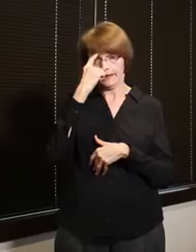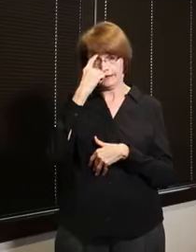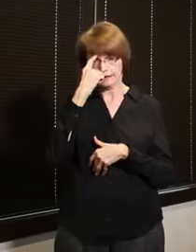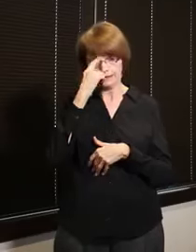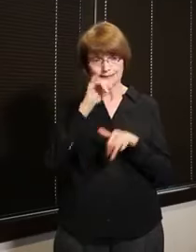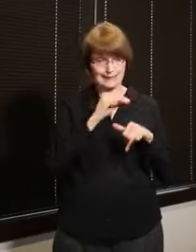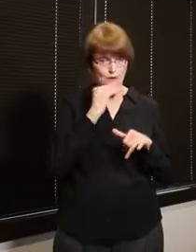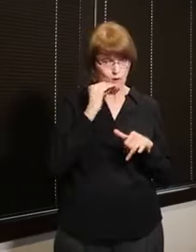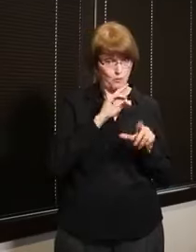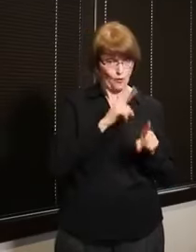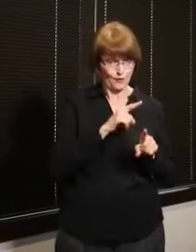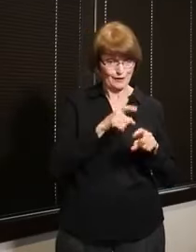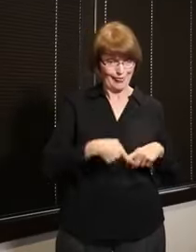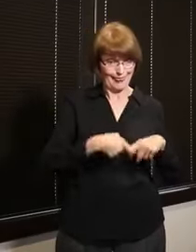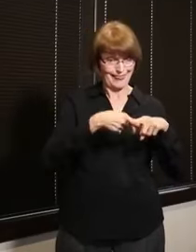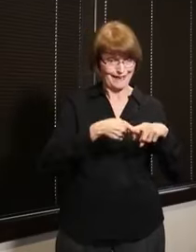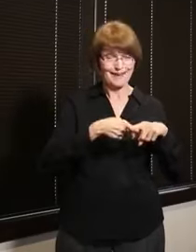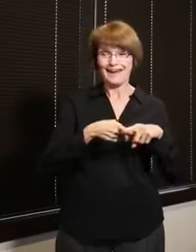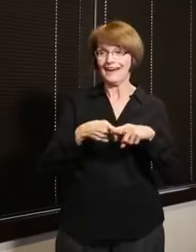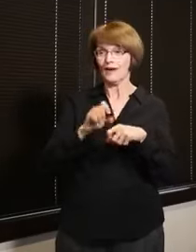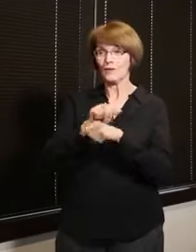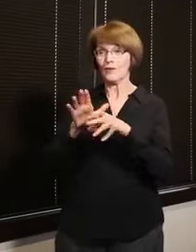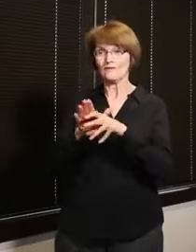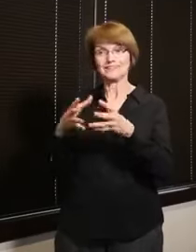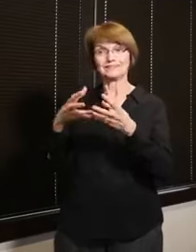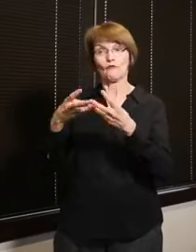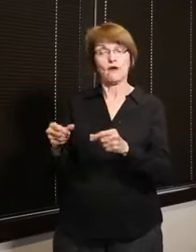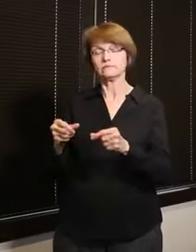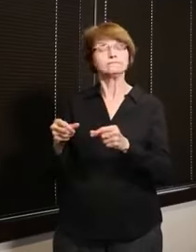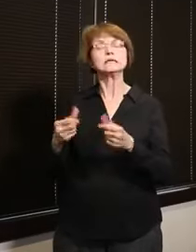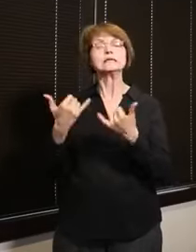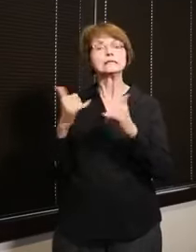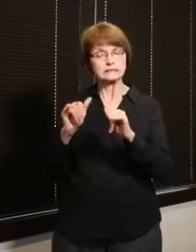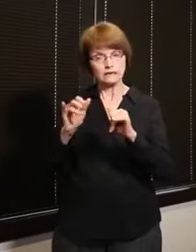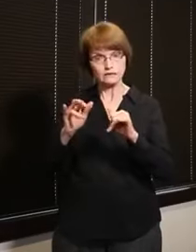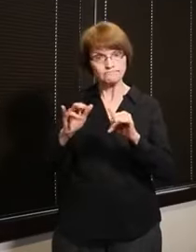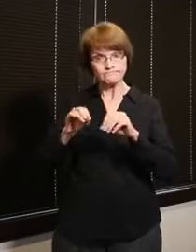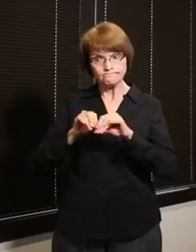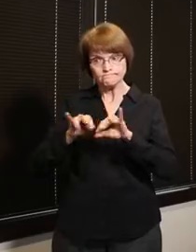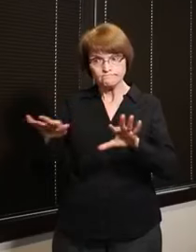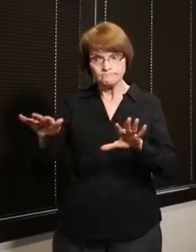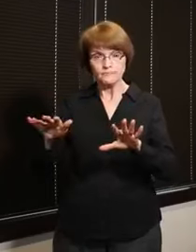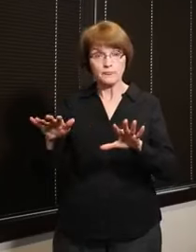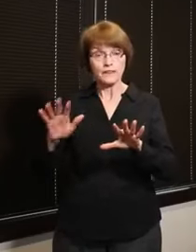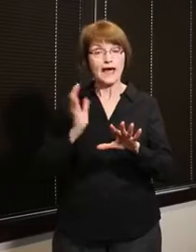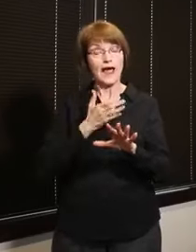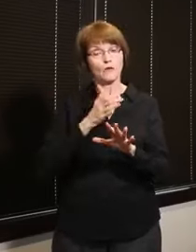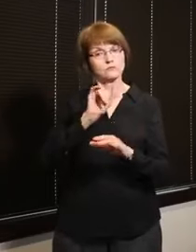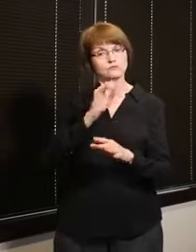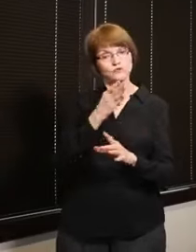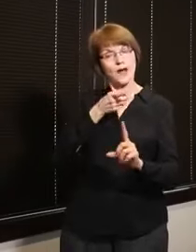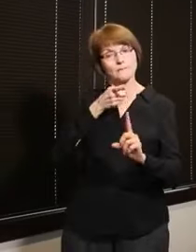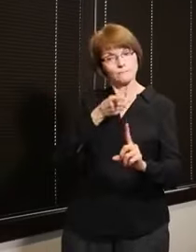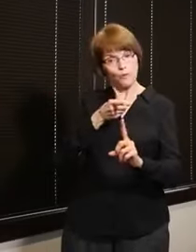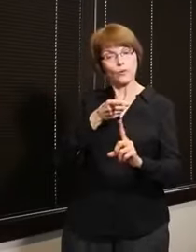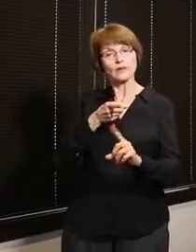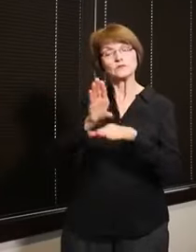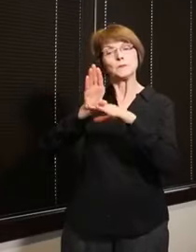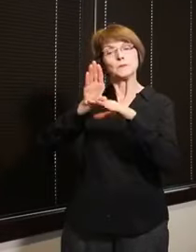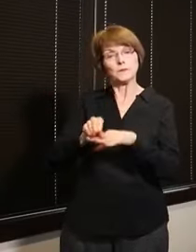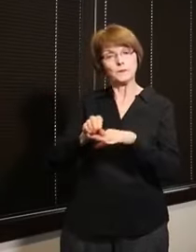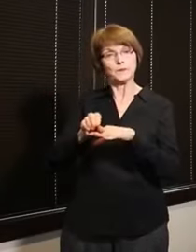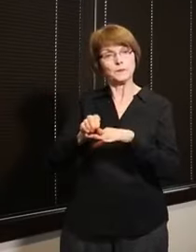in place with virus is gone. It's still out there. Our job is to keep transmission as low as we possibly can.